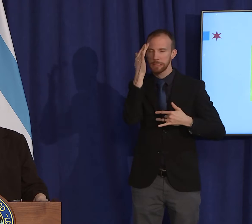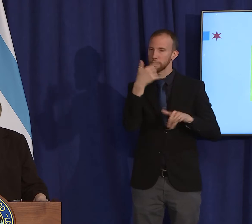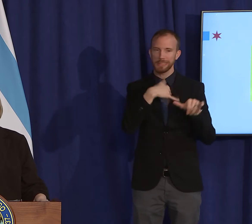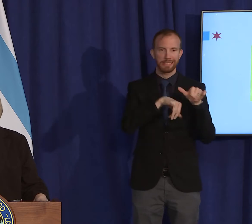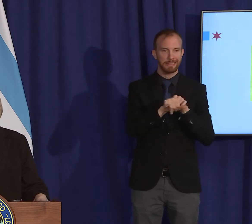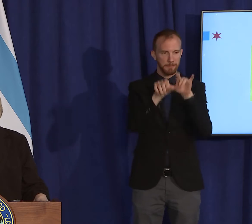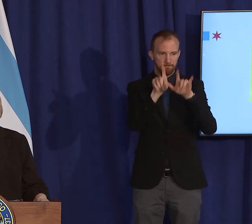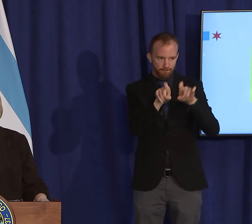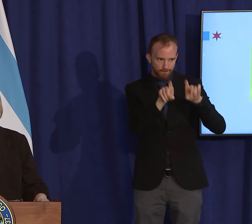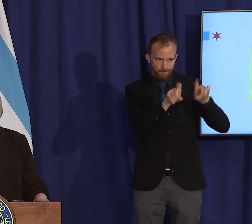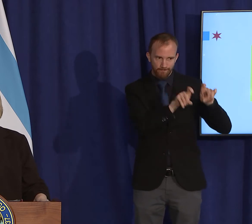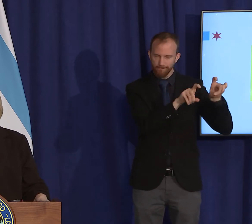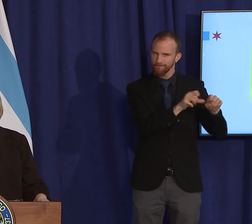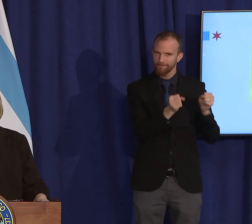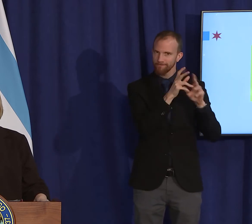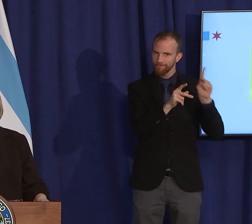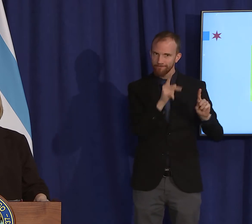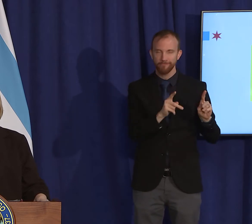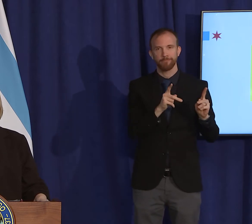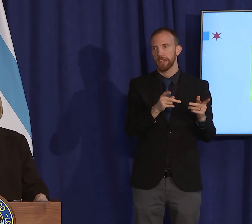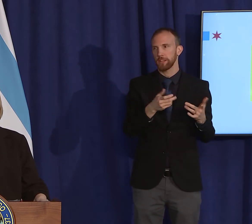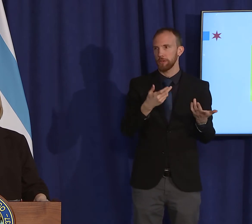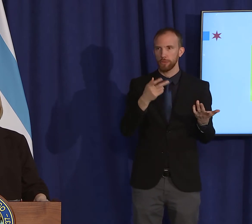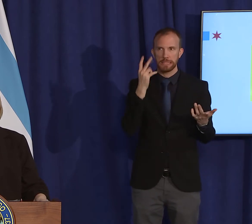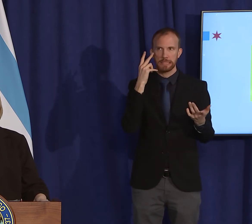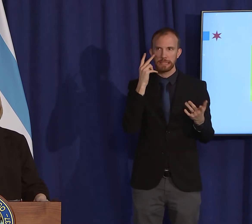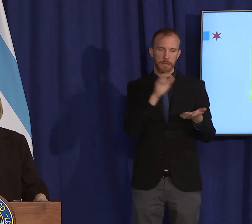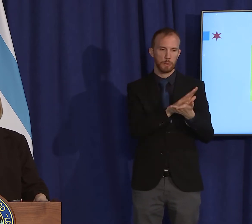to, related to case rates.